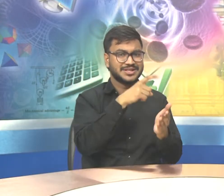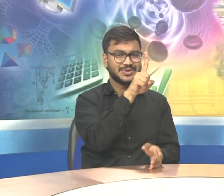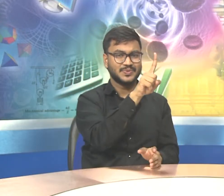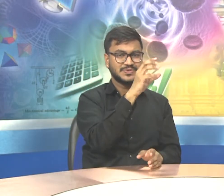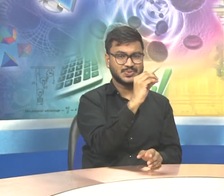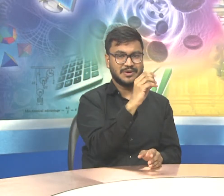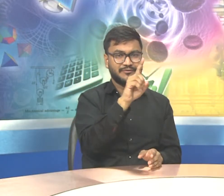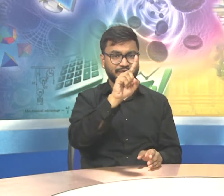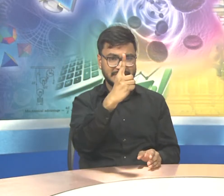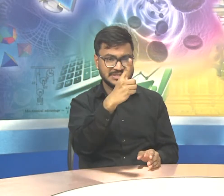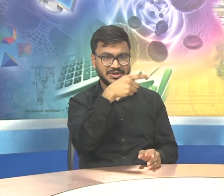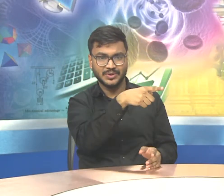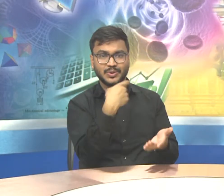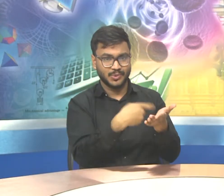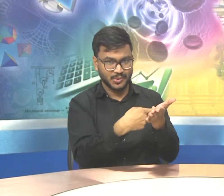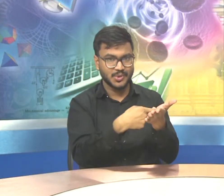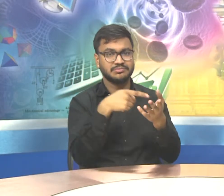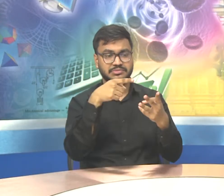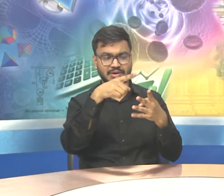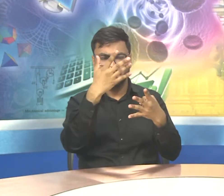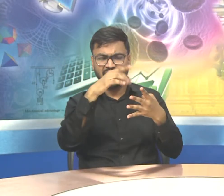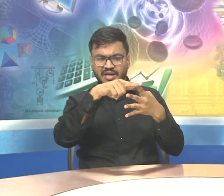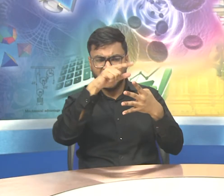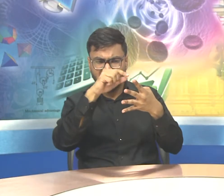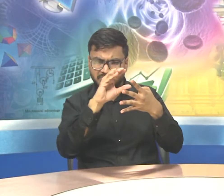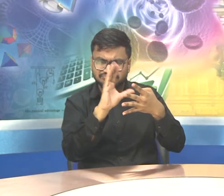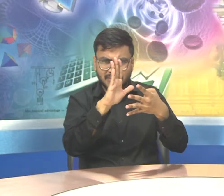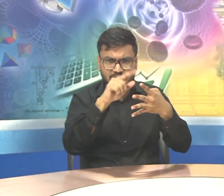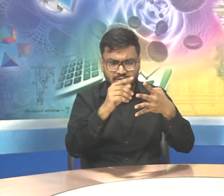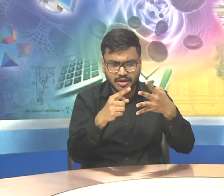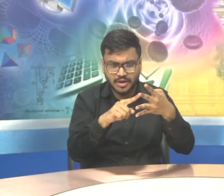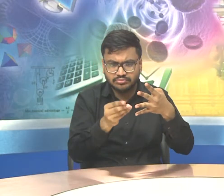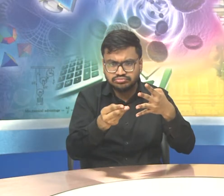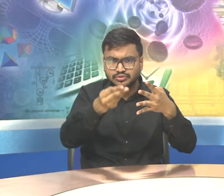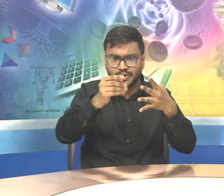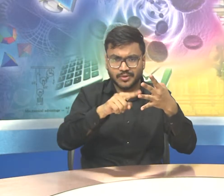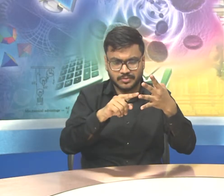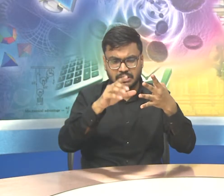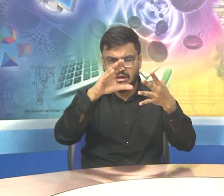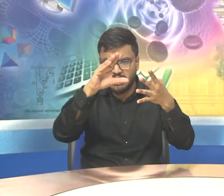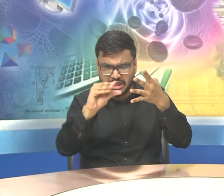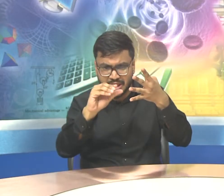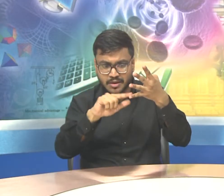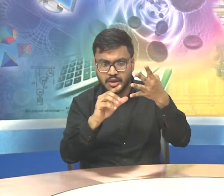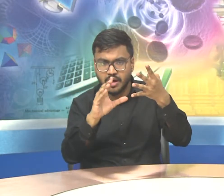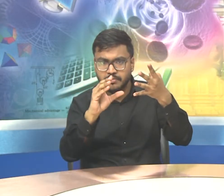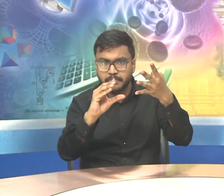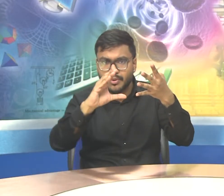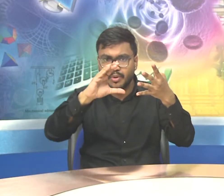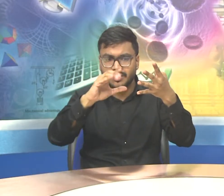90, for B is 45 and for C is 30 and D is 35.